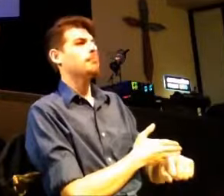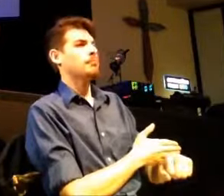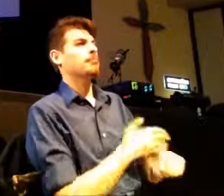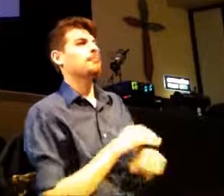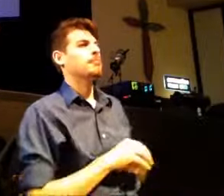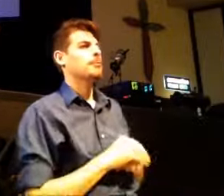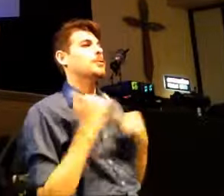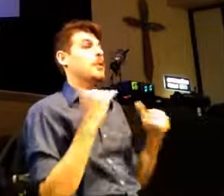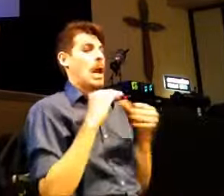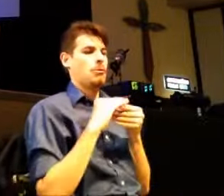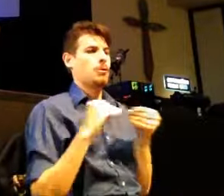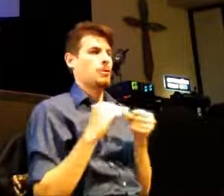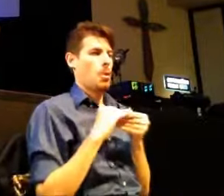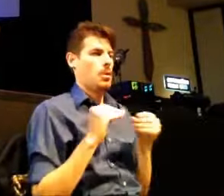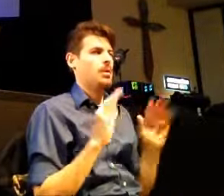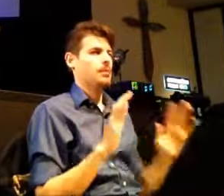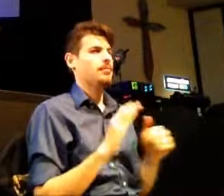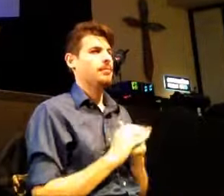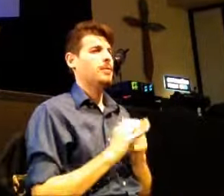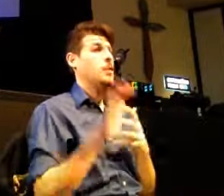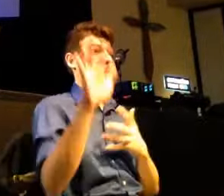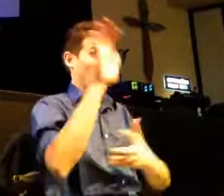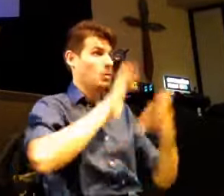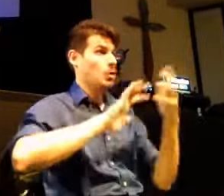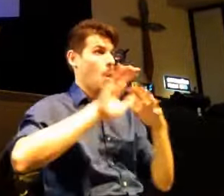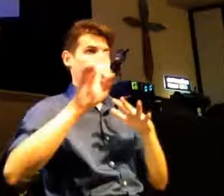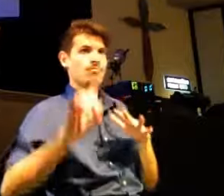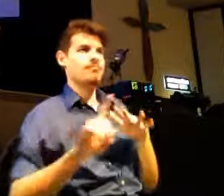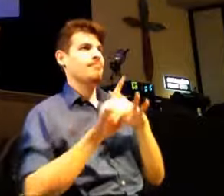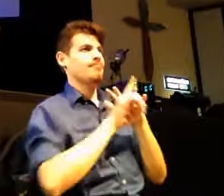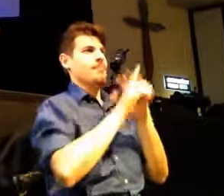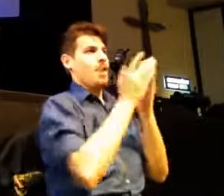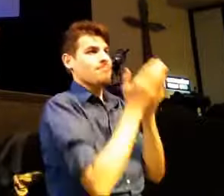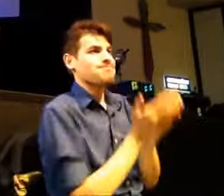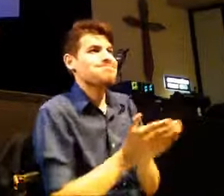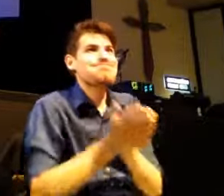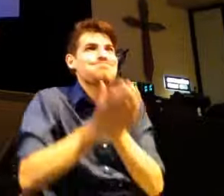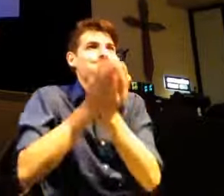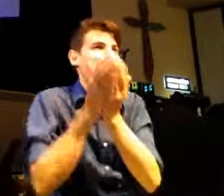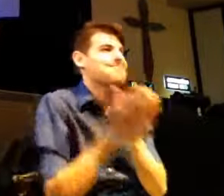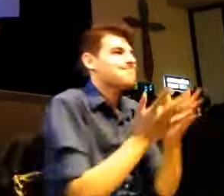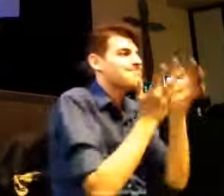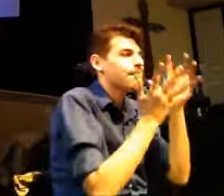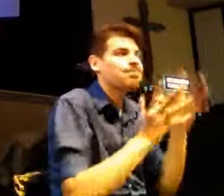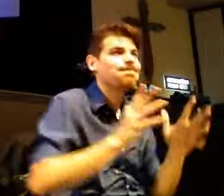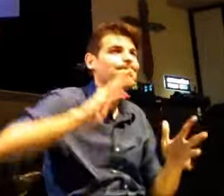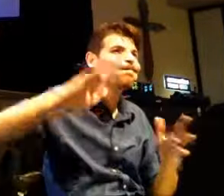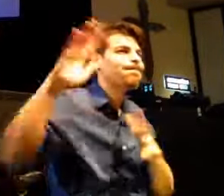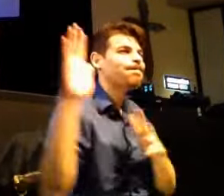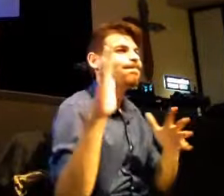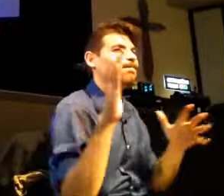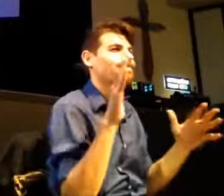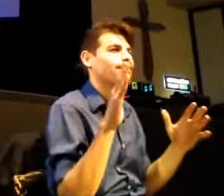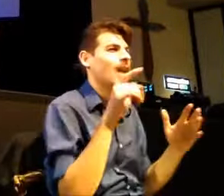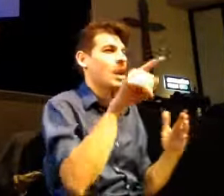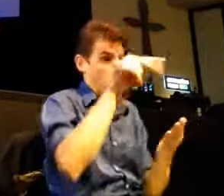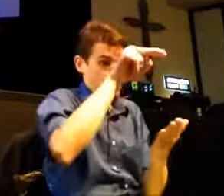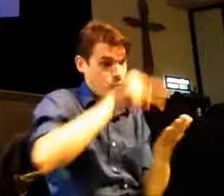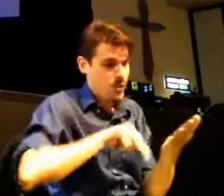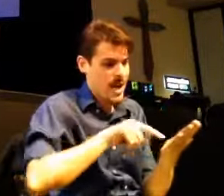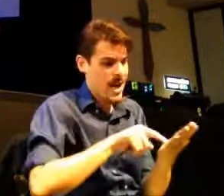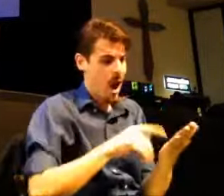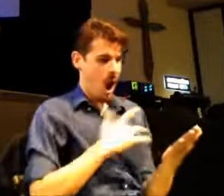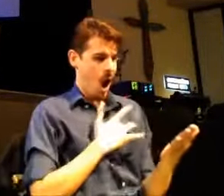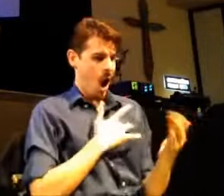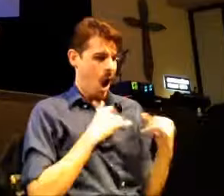at the story. So the storm comes up, starts buffeting the boat. You can just feel the anxiety and the terror that they begin